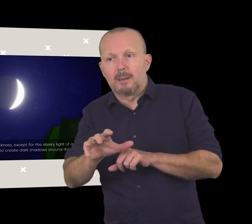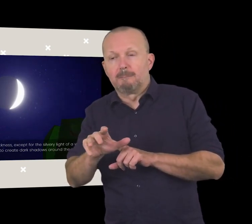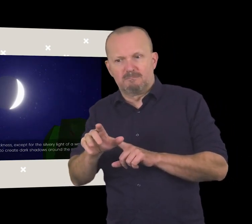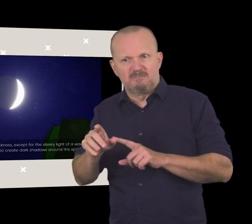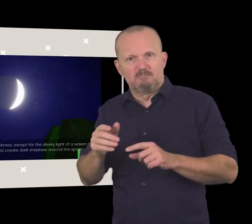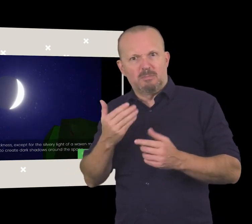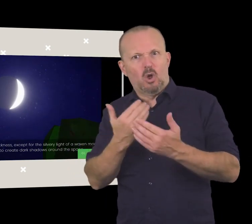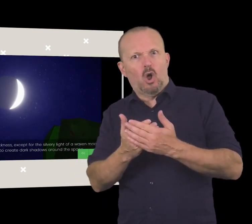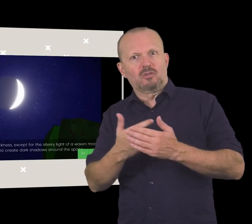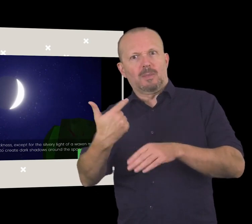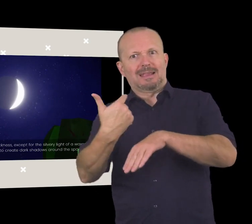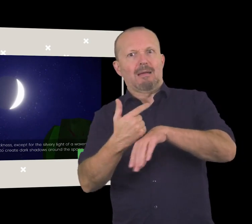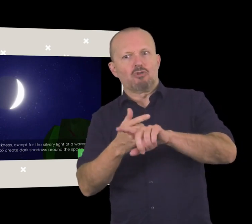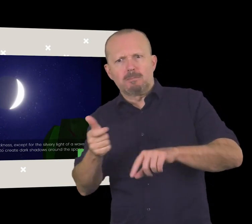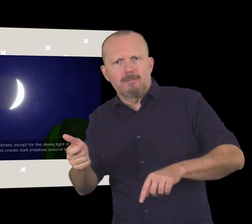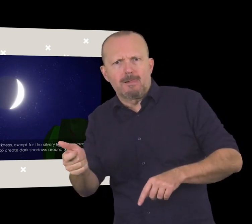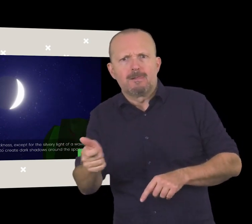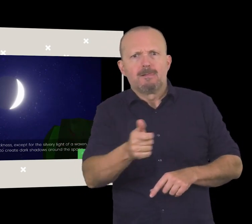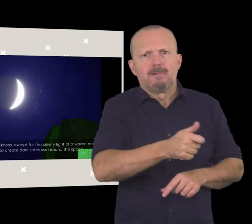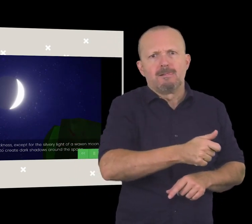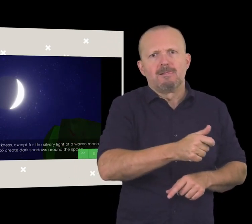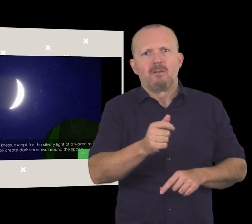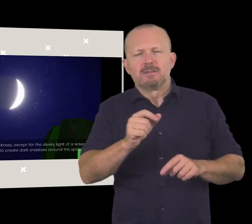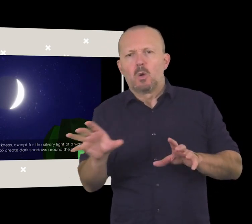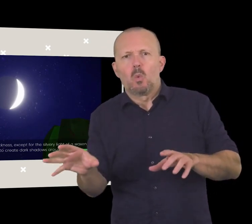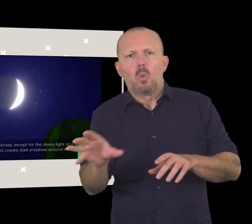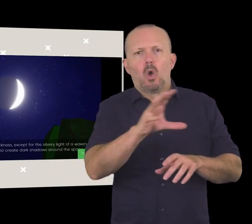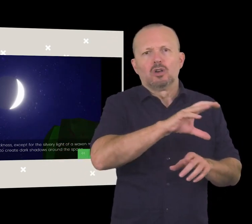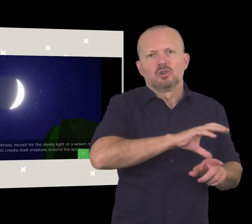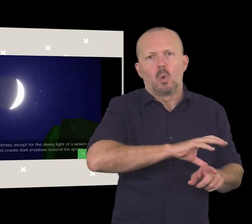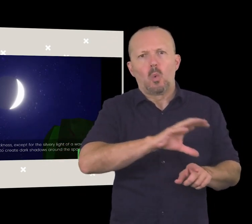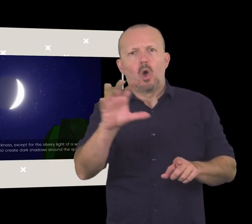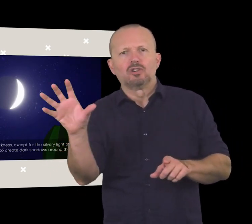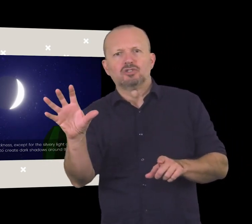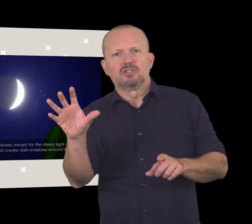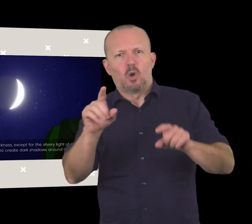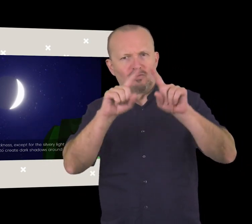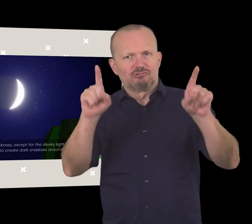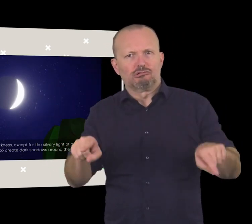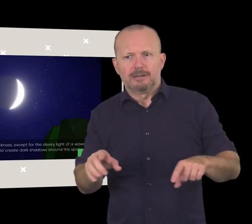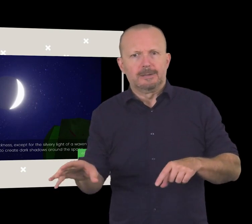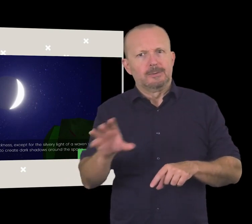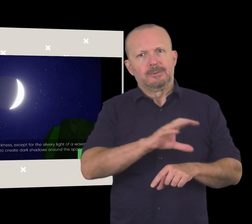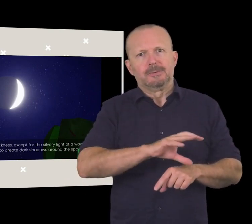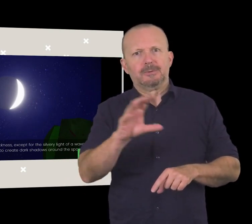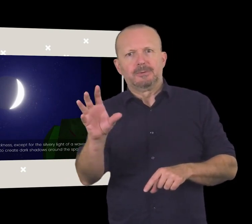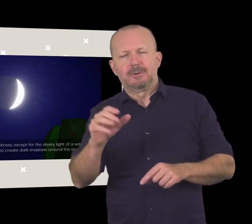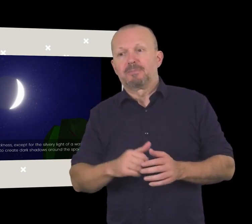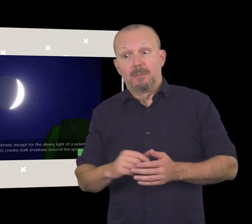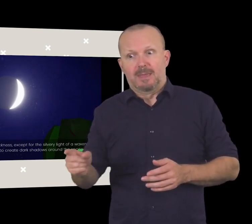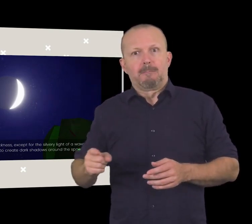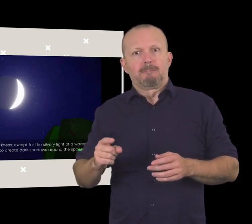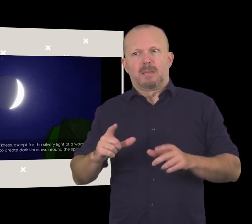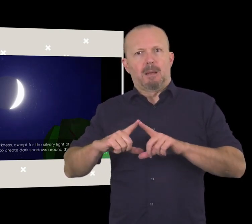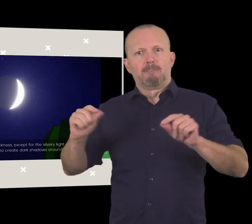against the camera, it kind of creates some amazing trails across the screen. And then I'm going to